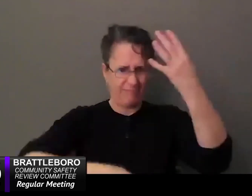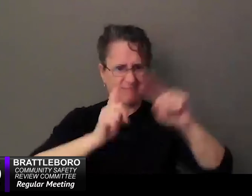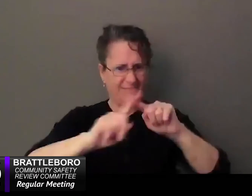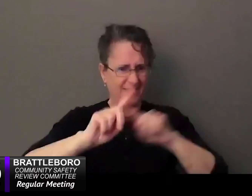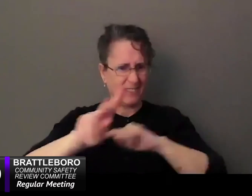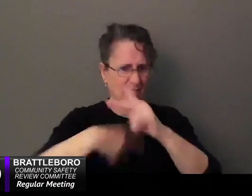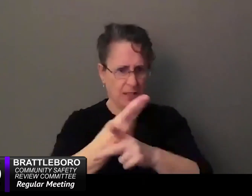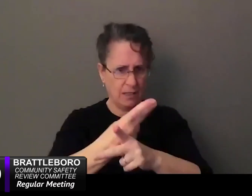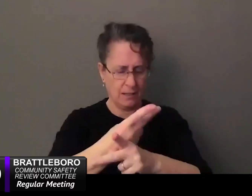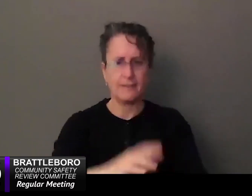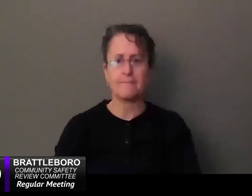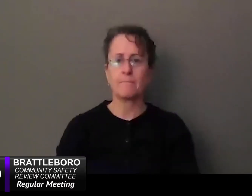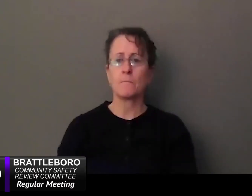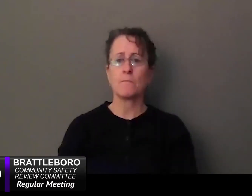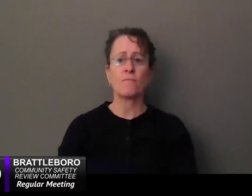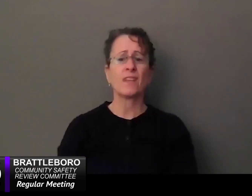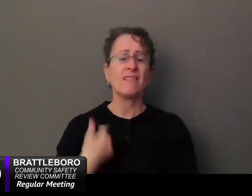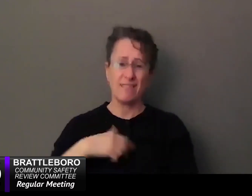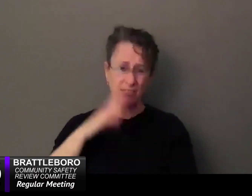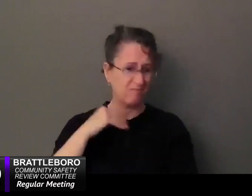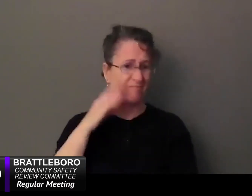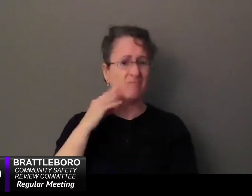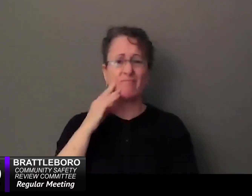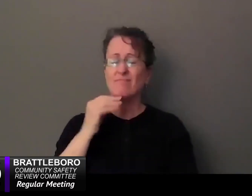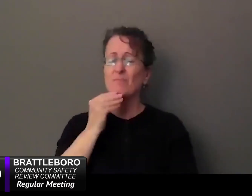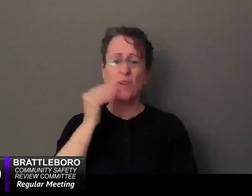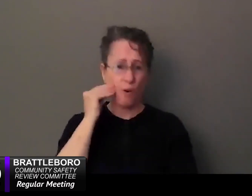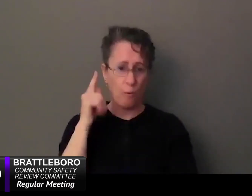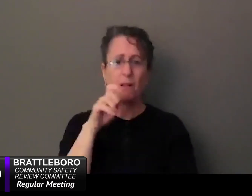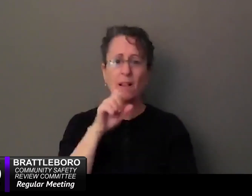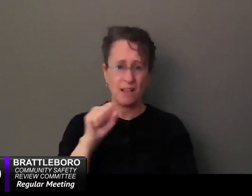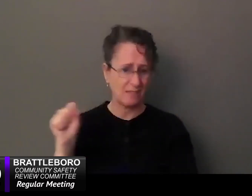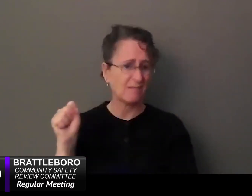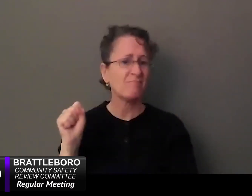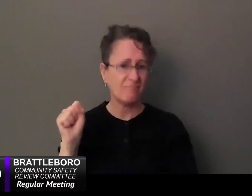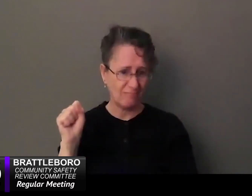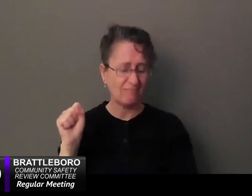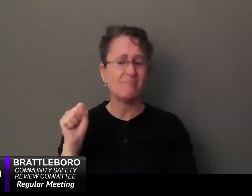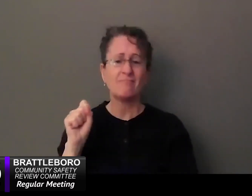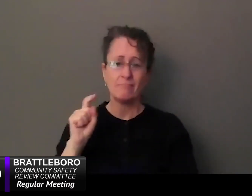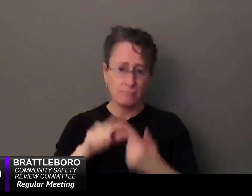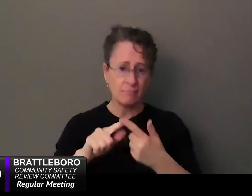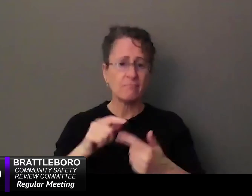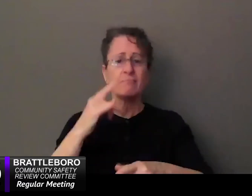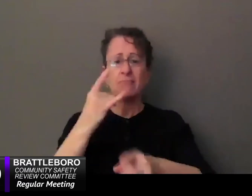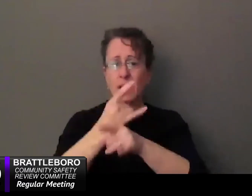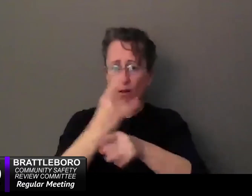And I also have lived experience of homelessness and substance use.